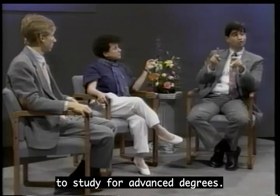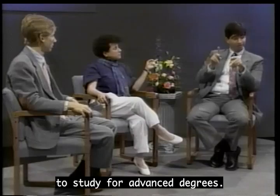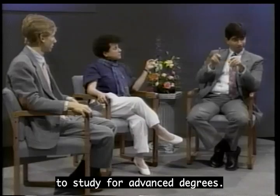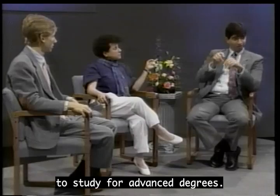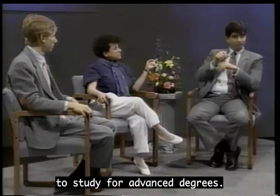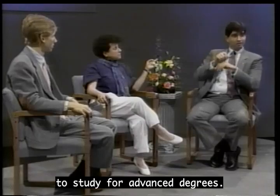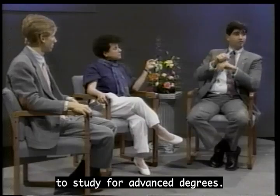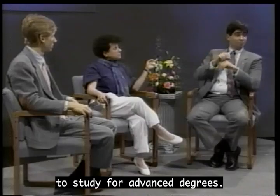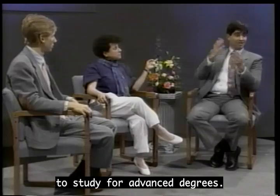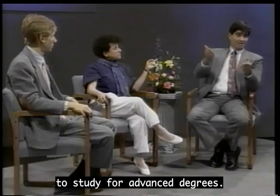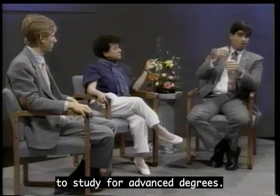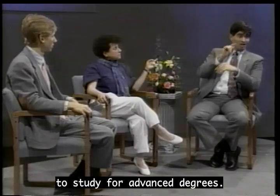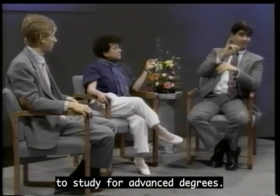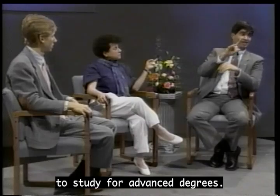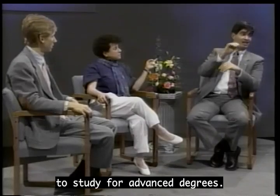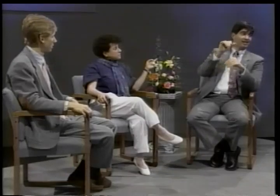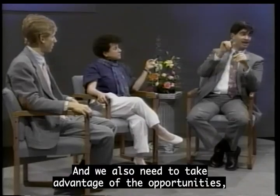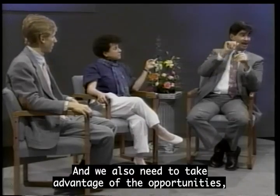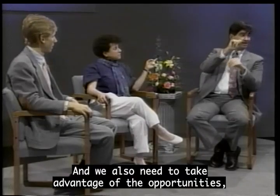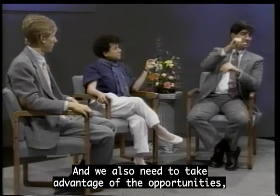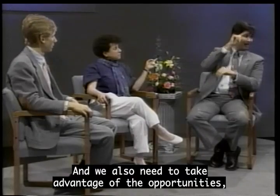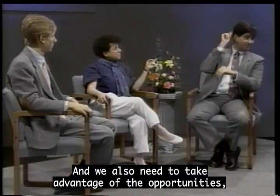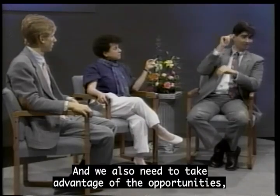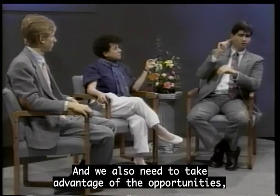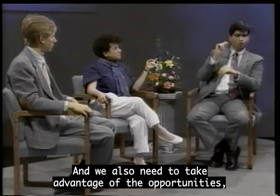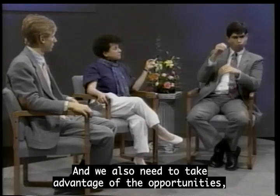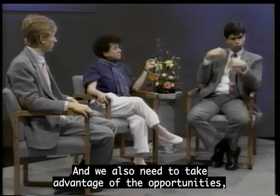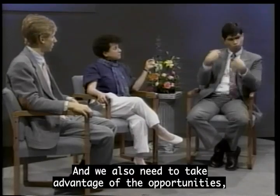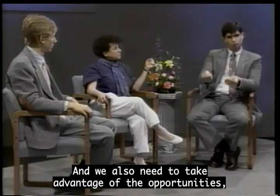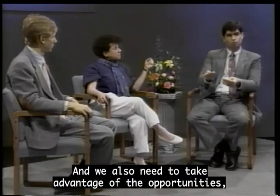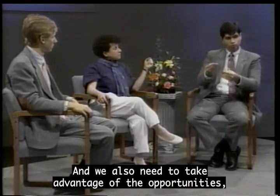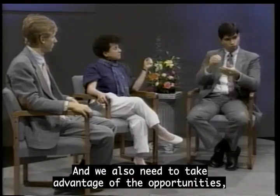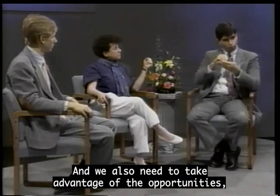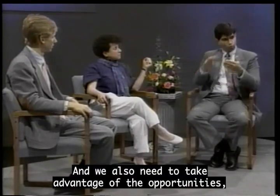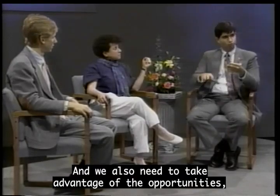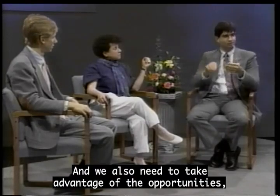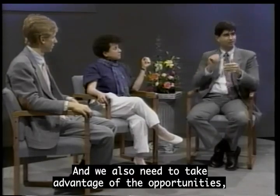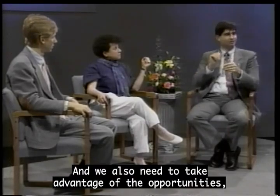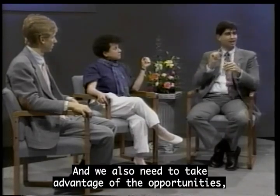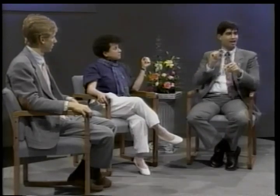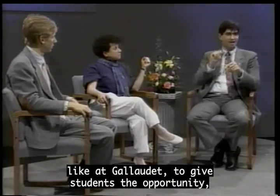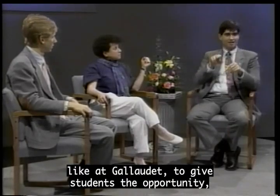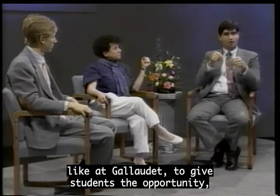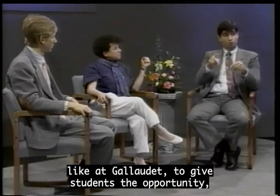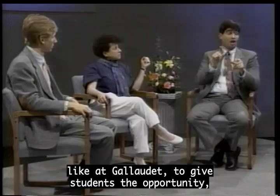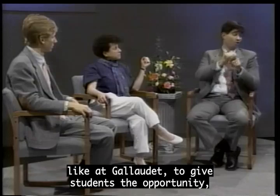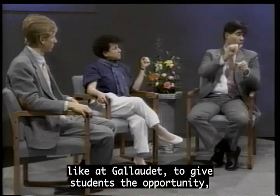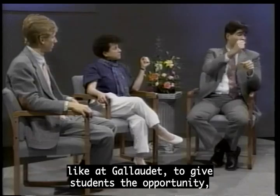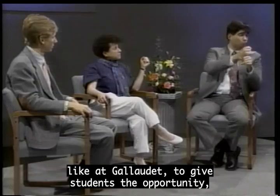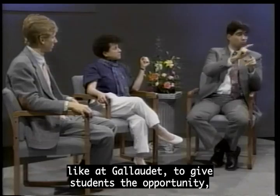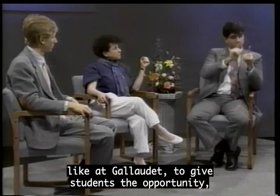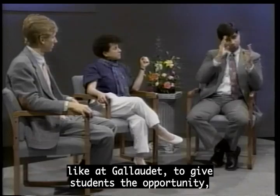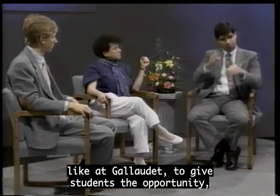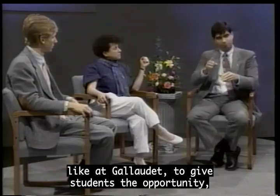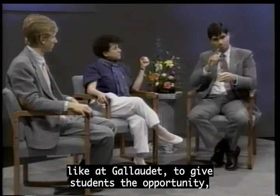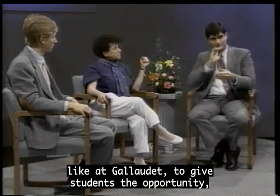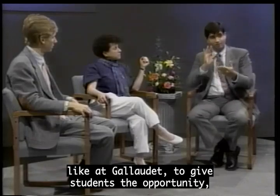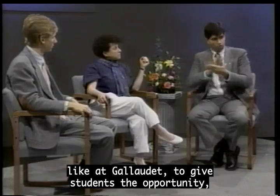And we also need to take advantage of the opportunities, like at Gallaudet, to give students the opportunity, you know, not only